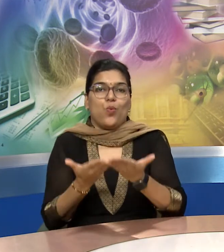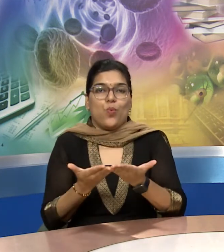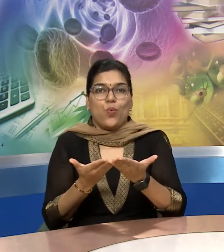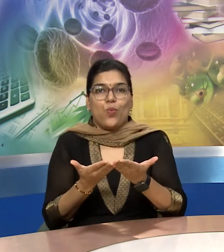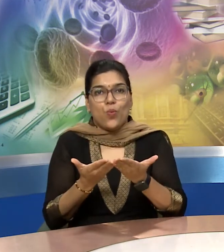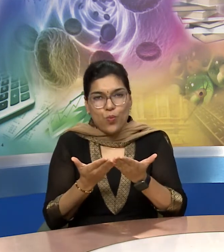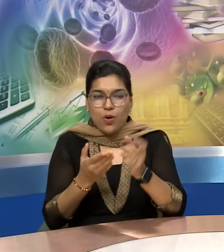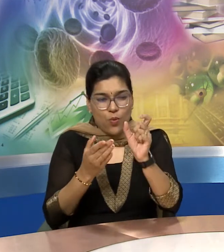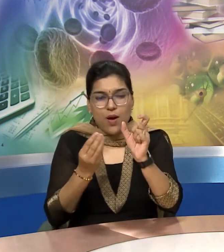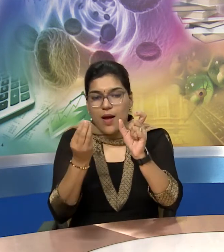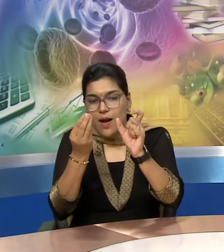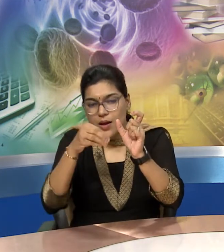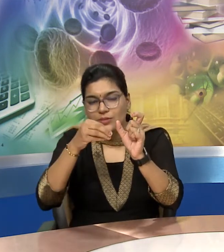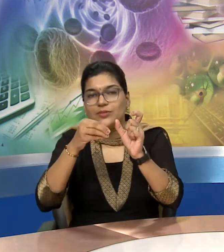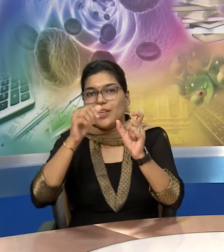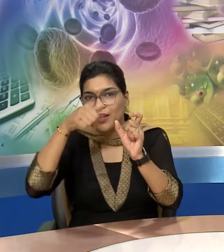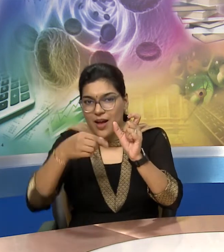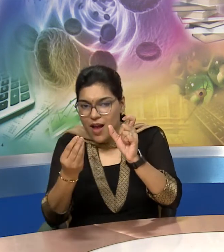And the meaning of liber is